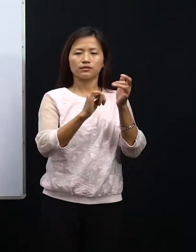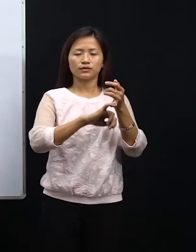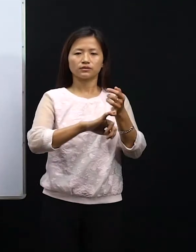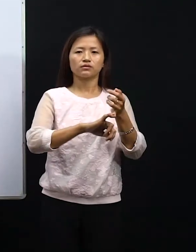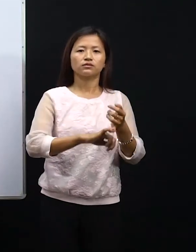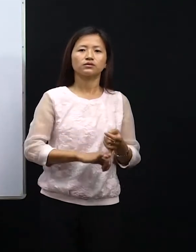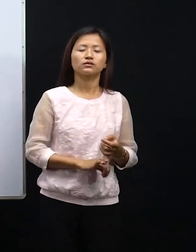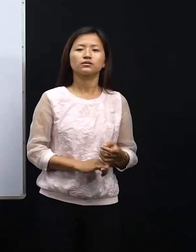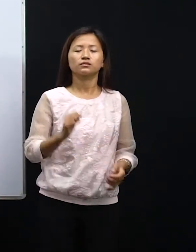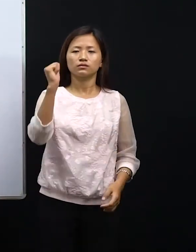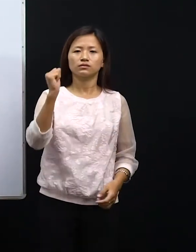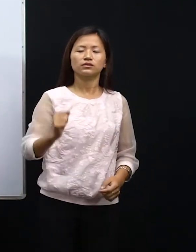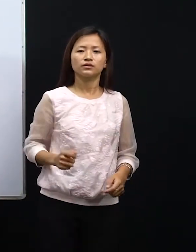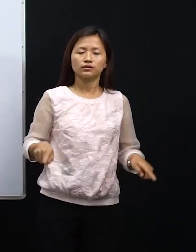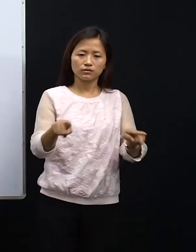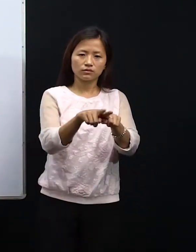also a trinomial.